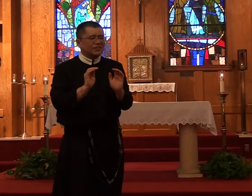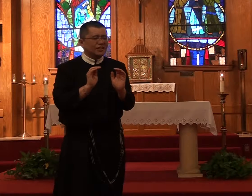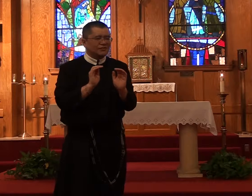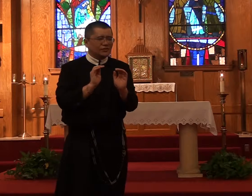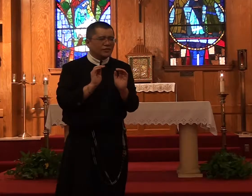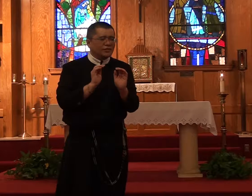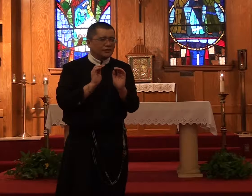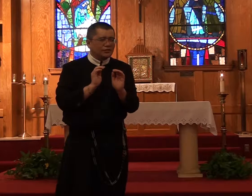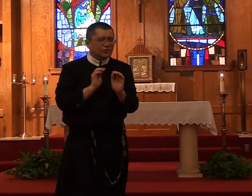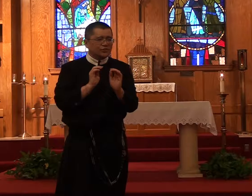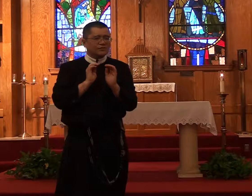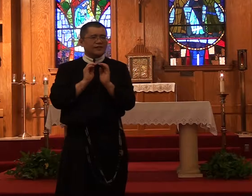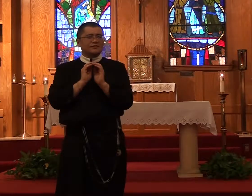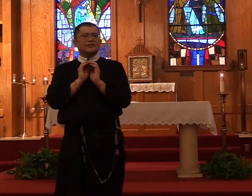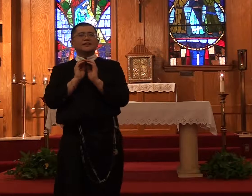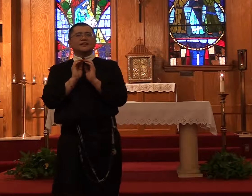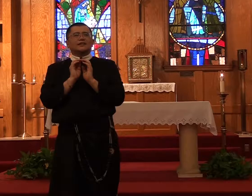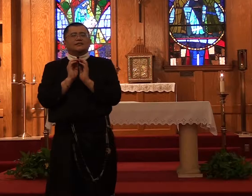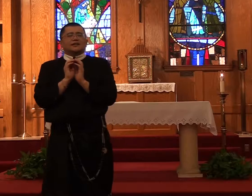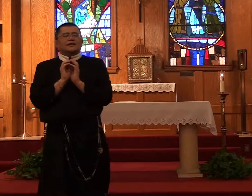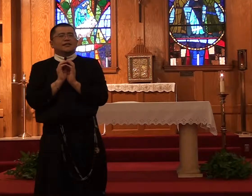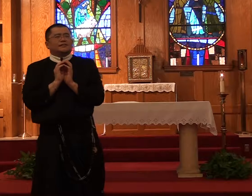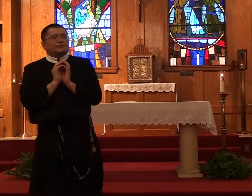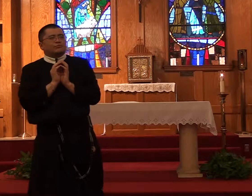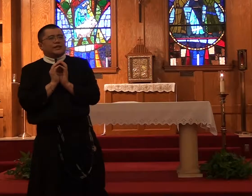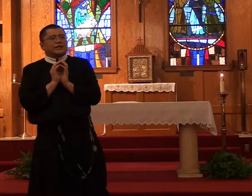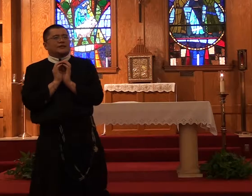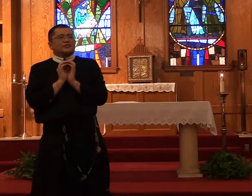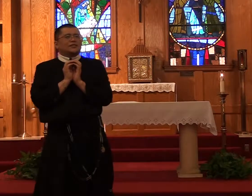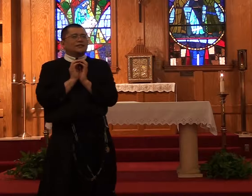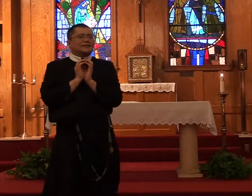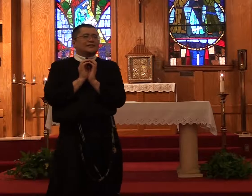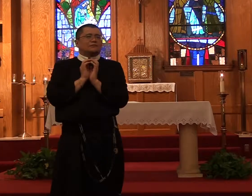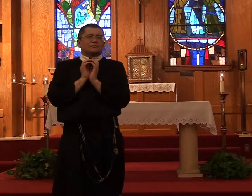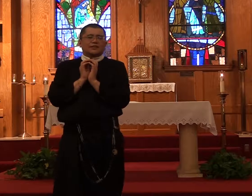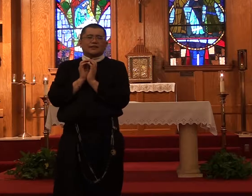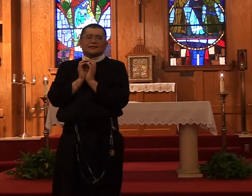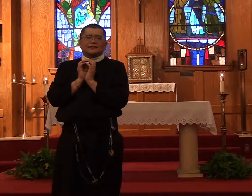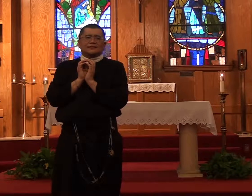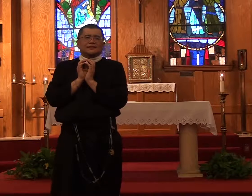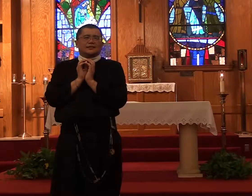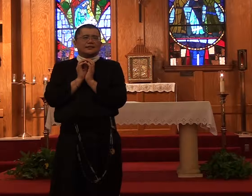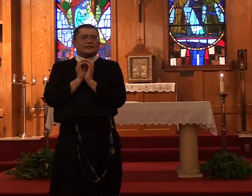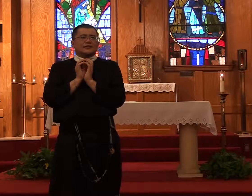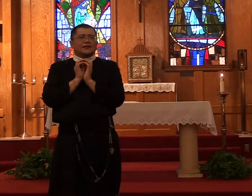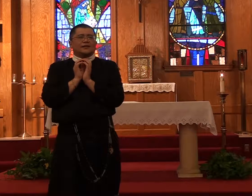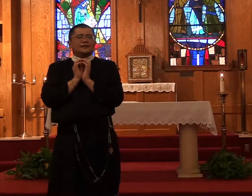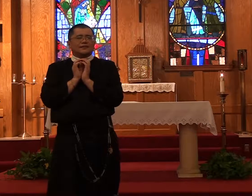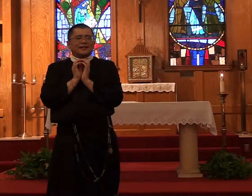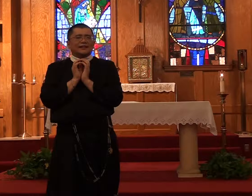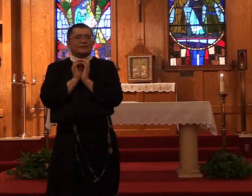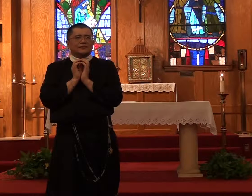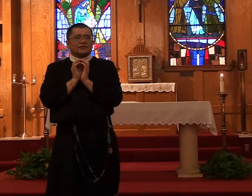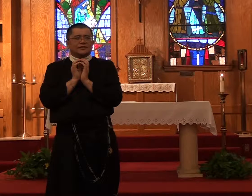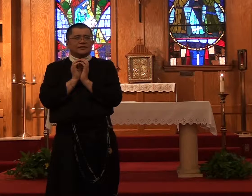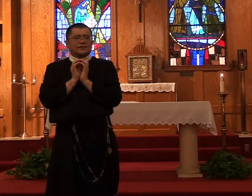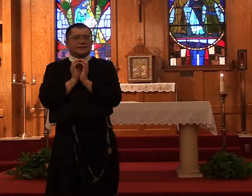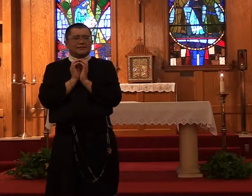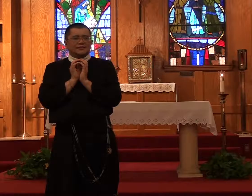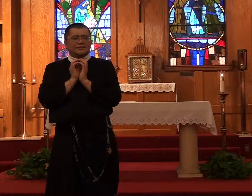of the Early Church's Father regarding the prayer, Jesus' prayer, calling on the name of the Lord, Jesus'